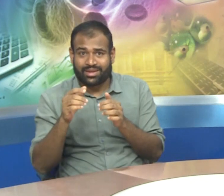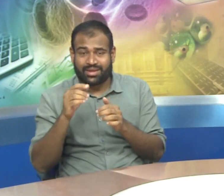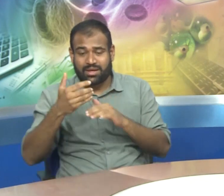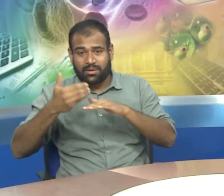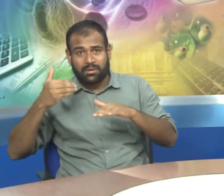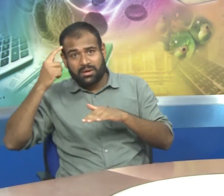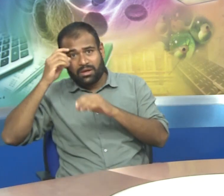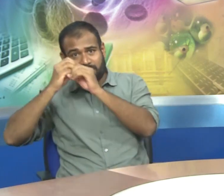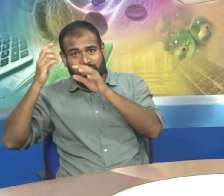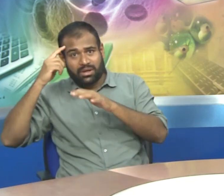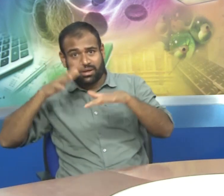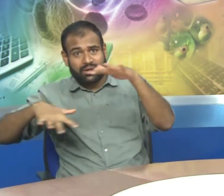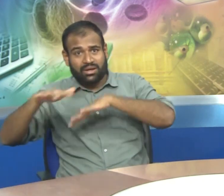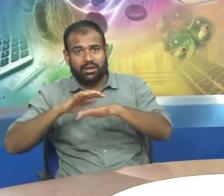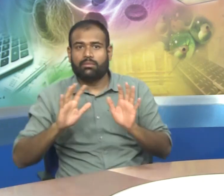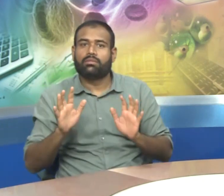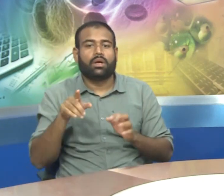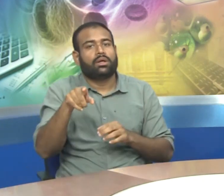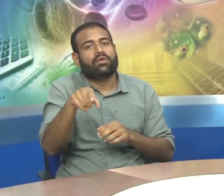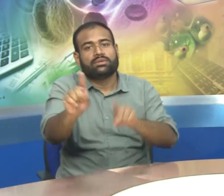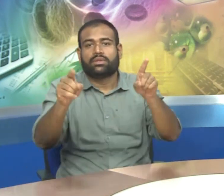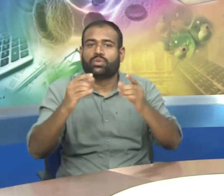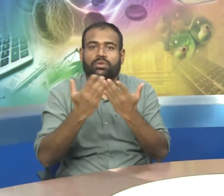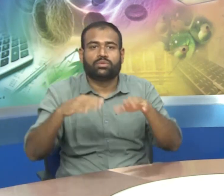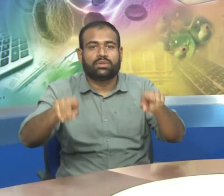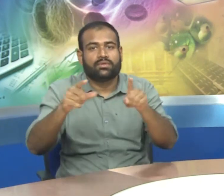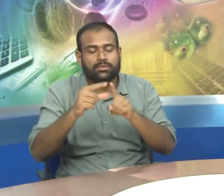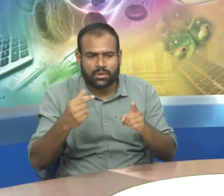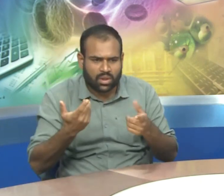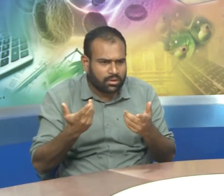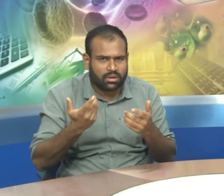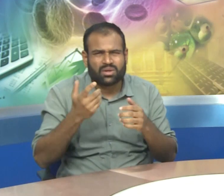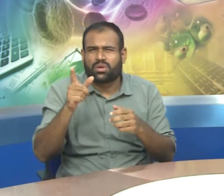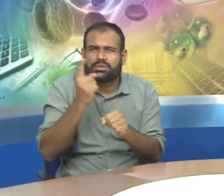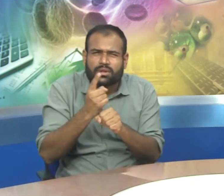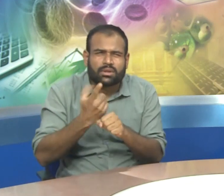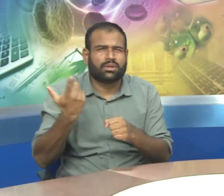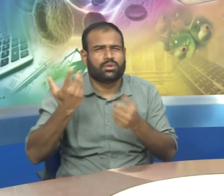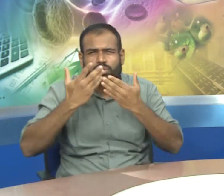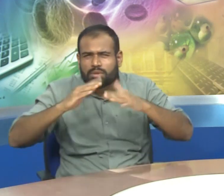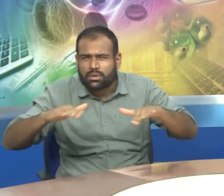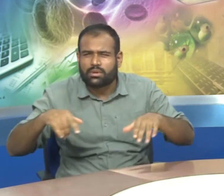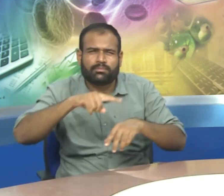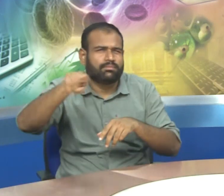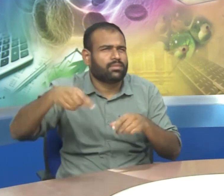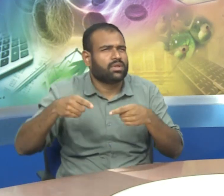And on the other side, anticipatory information services are also known as active information